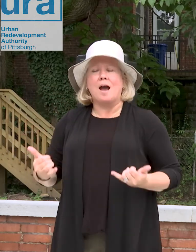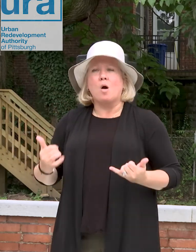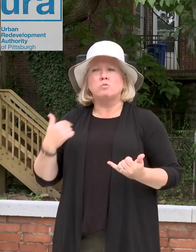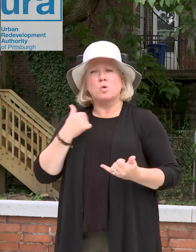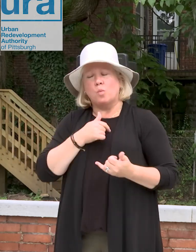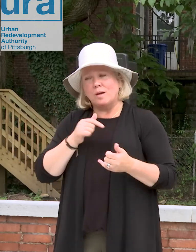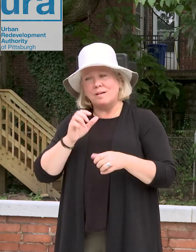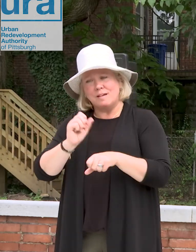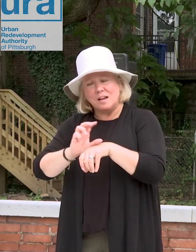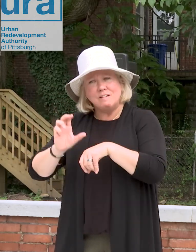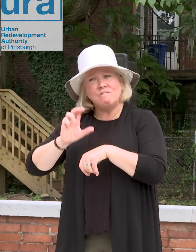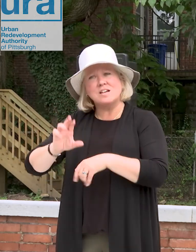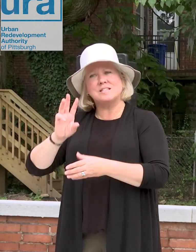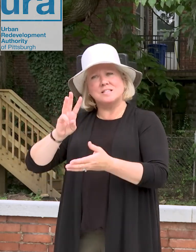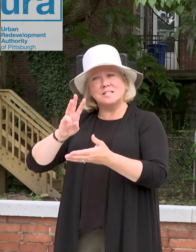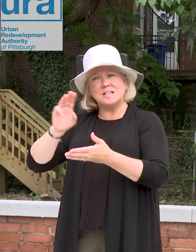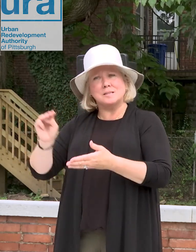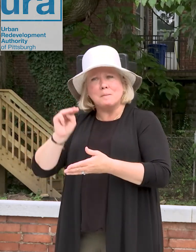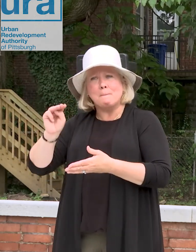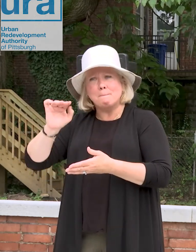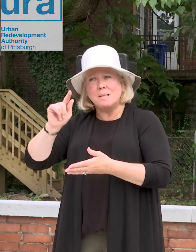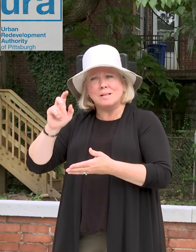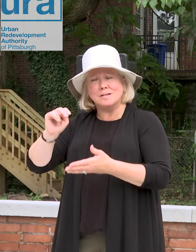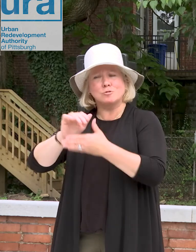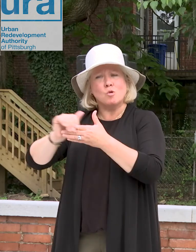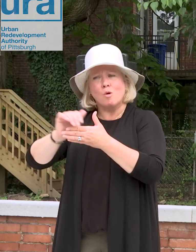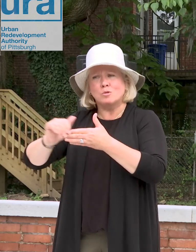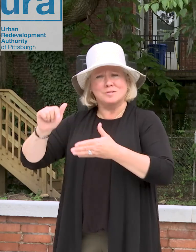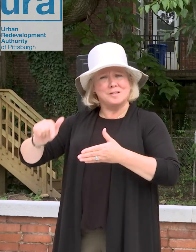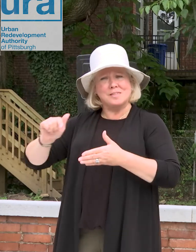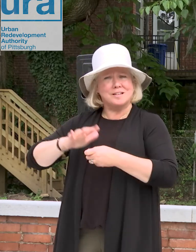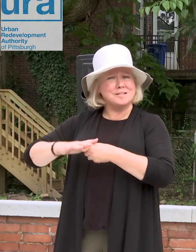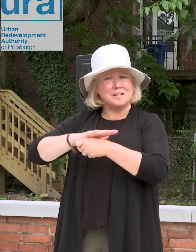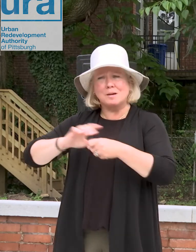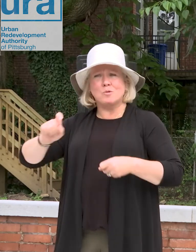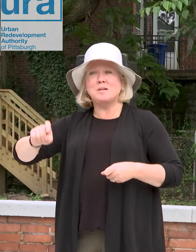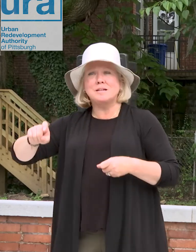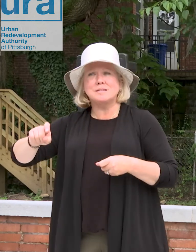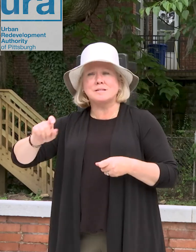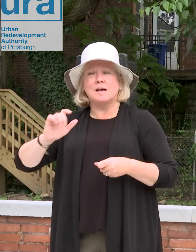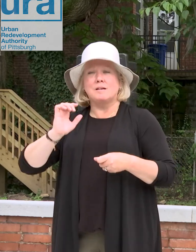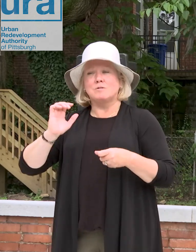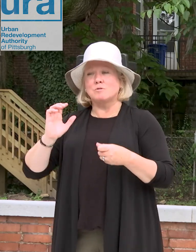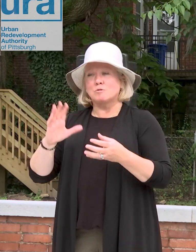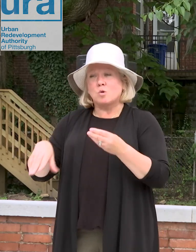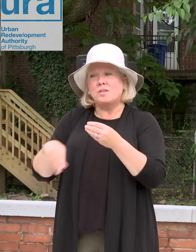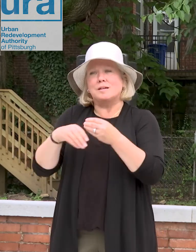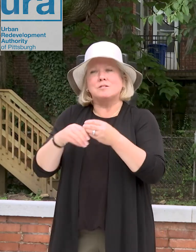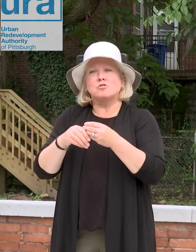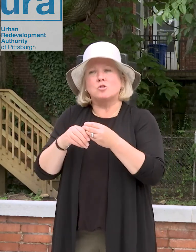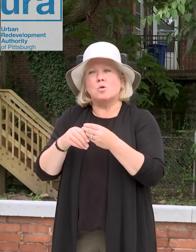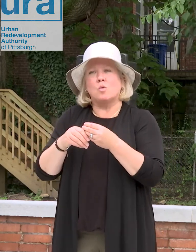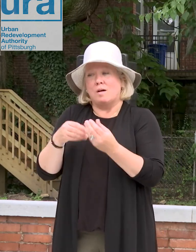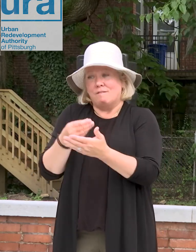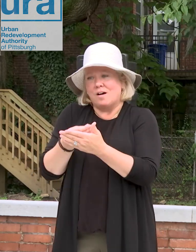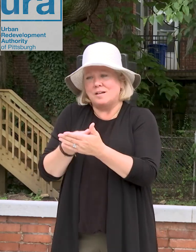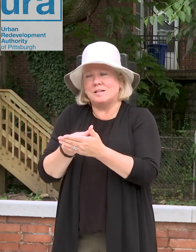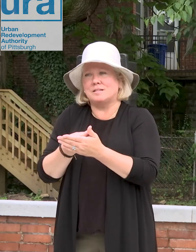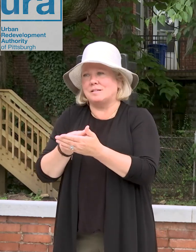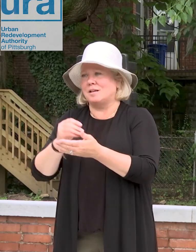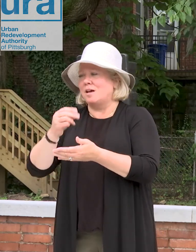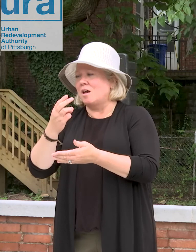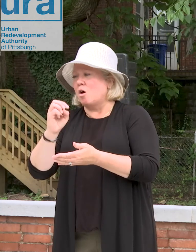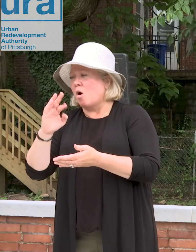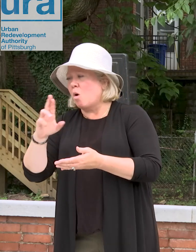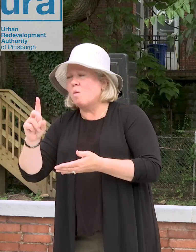million this neighborhood needs, so that we can begin investing the additional resources that Homewood and many chartiers where the